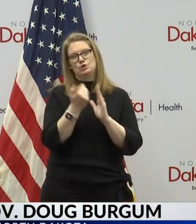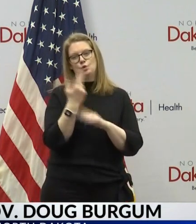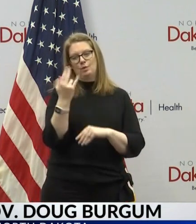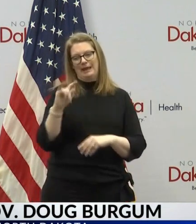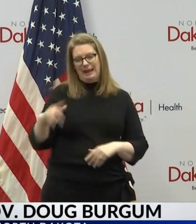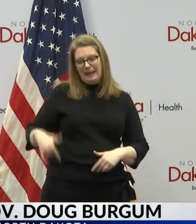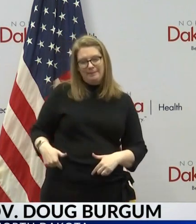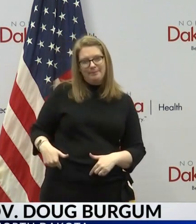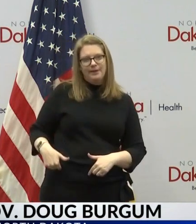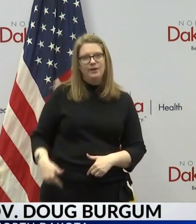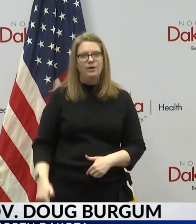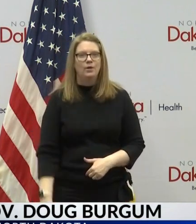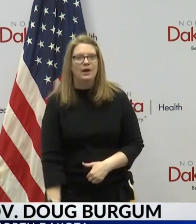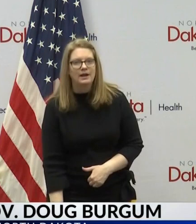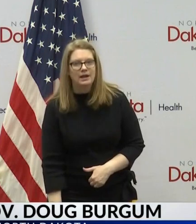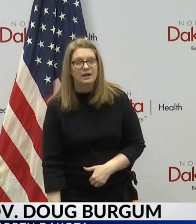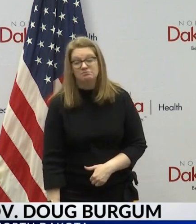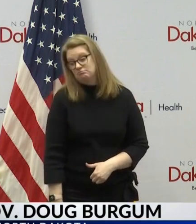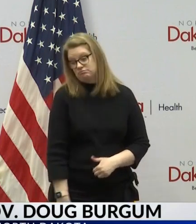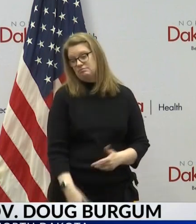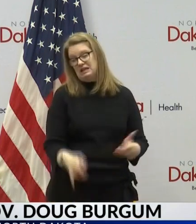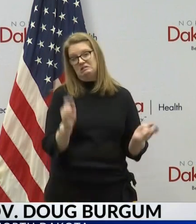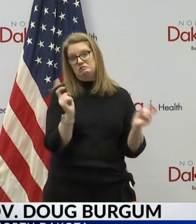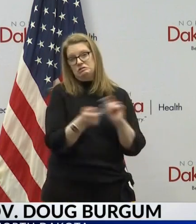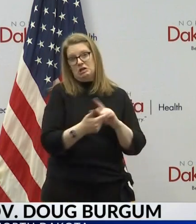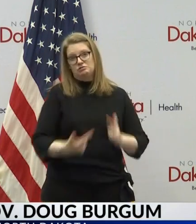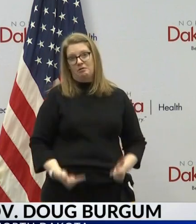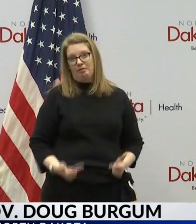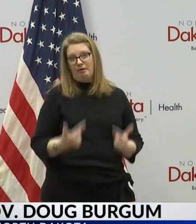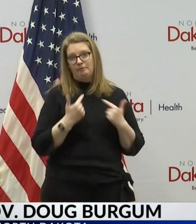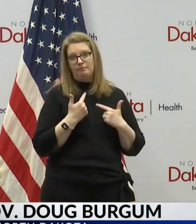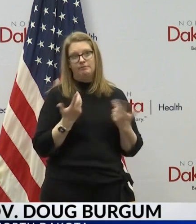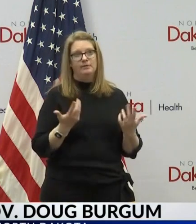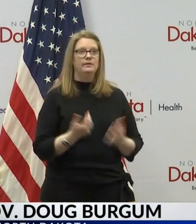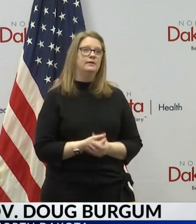that might be a life-changing experience for them. If somebody needs